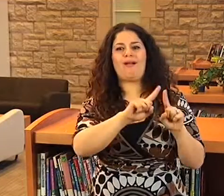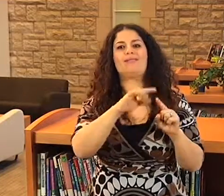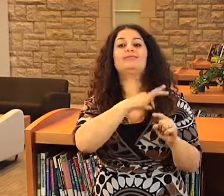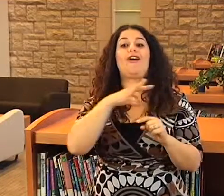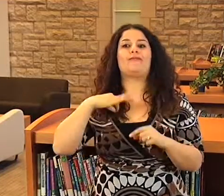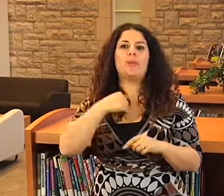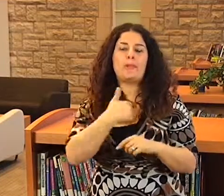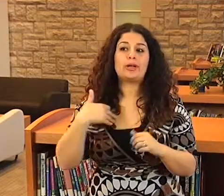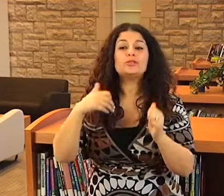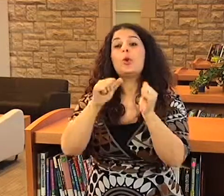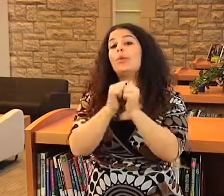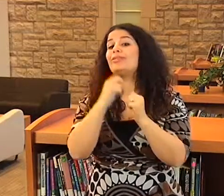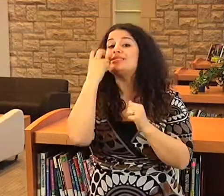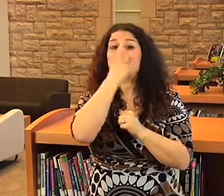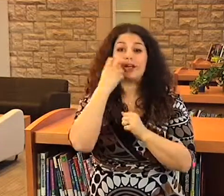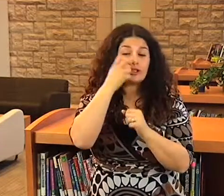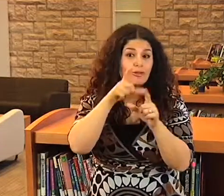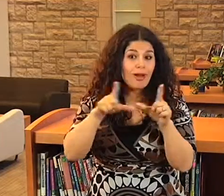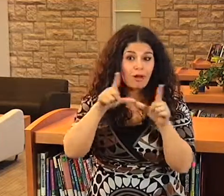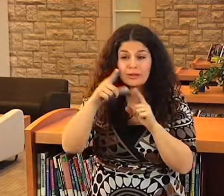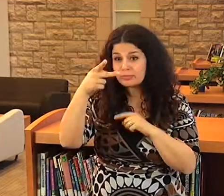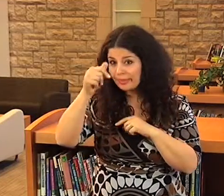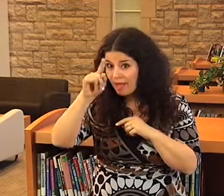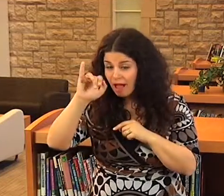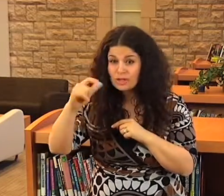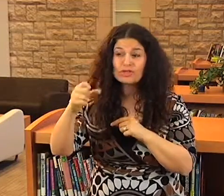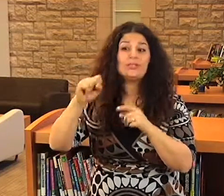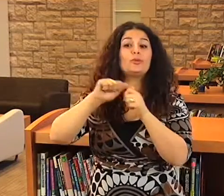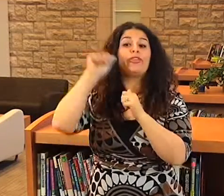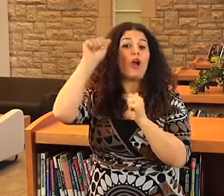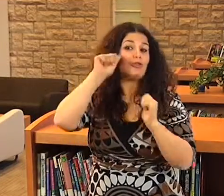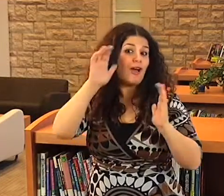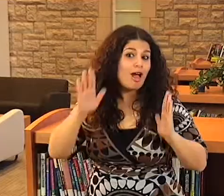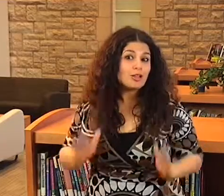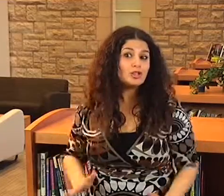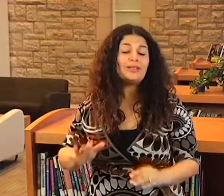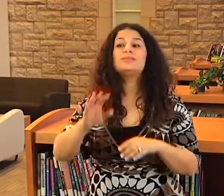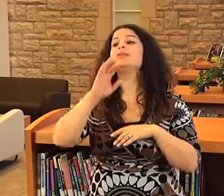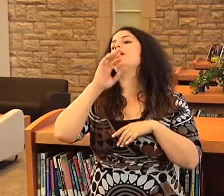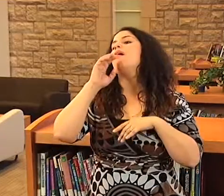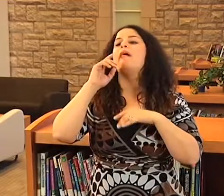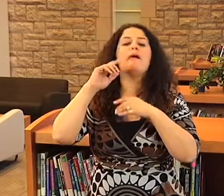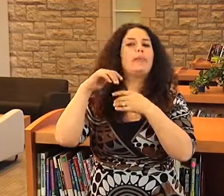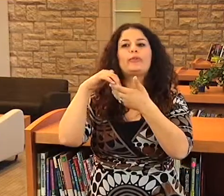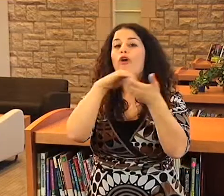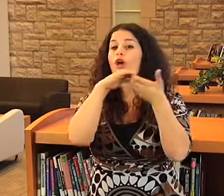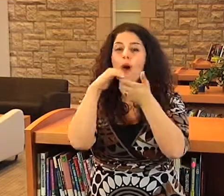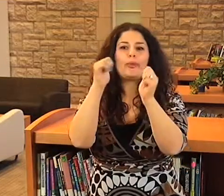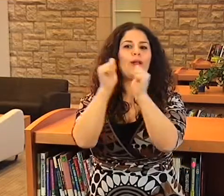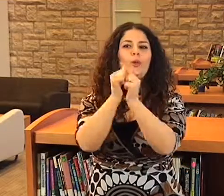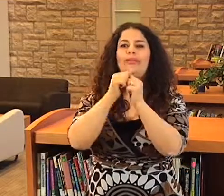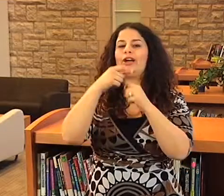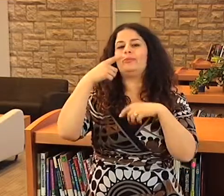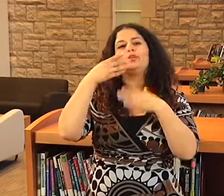with different staff members, with the speech language people, with the audiologist, collaborate